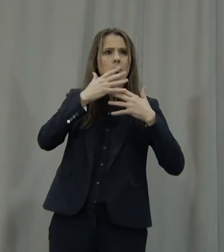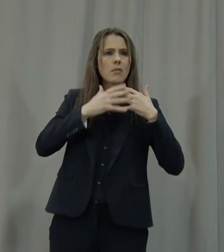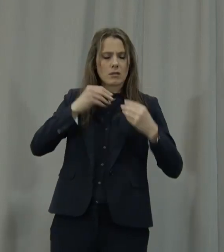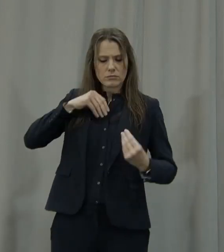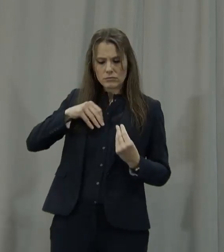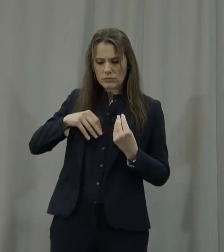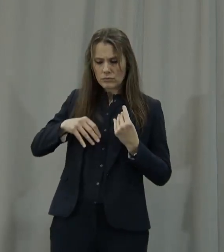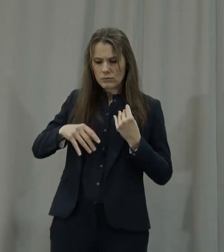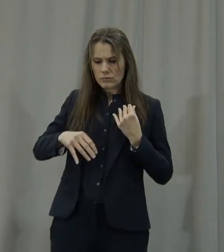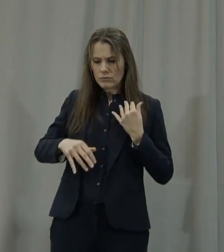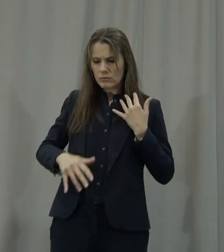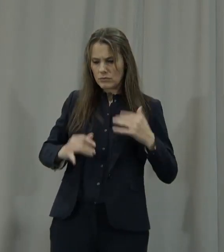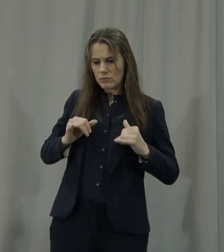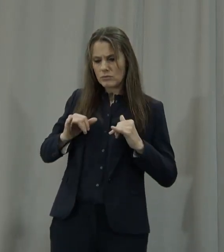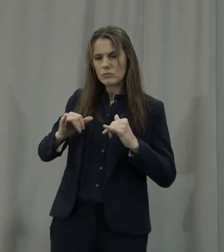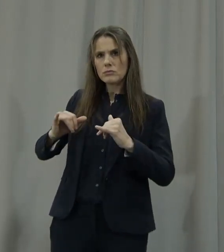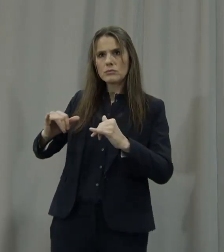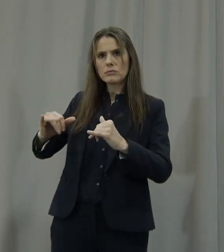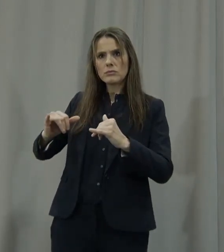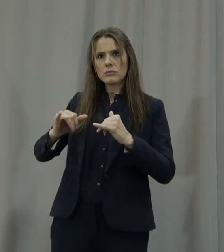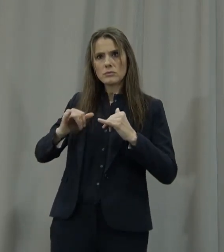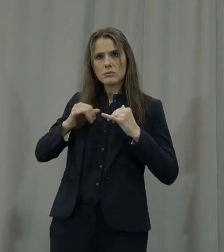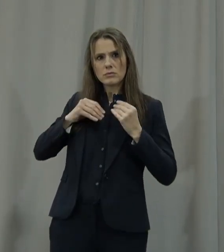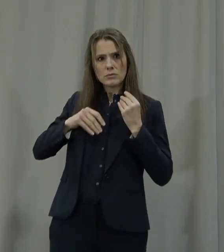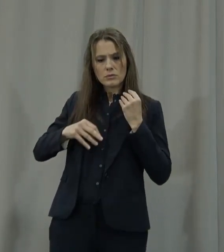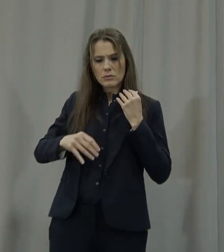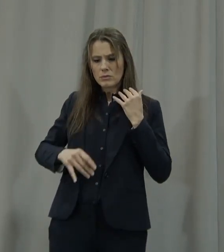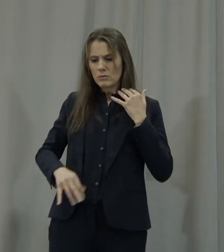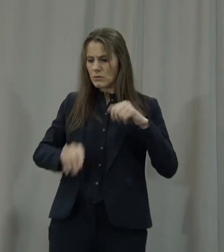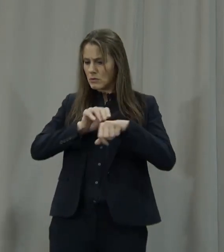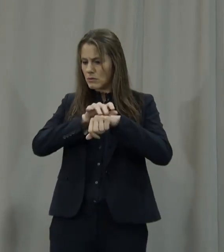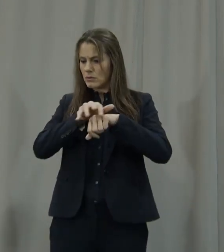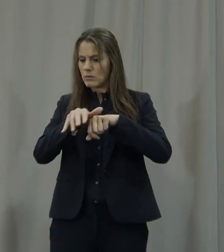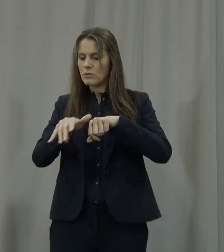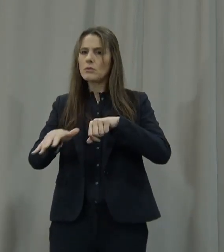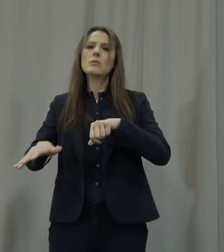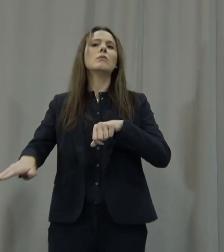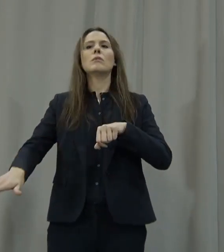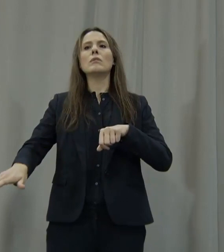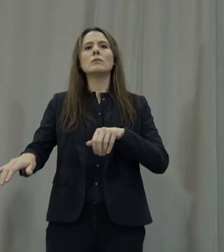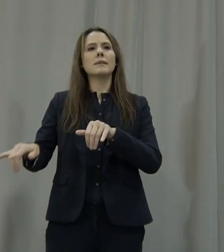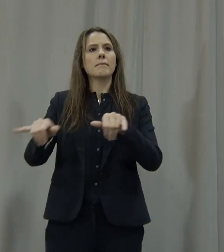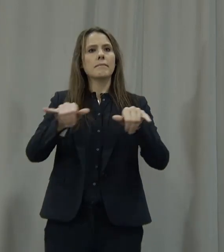body as it moves across your bones.